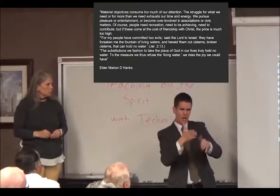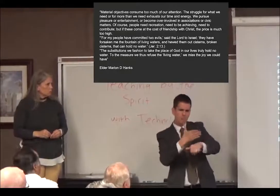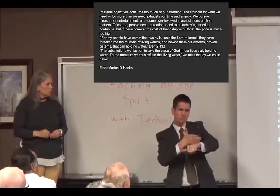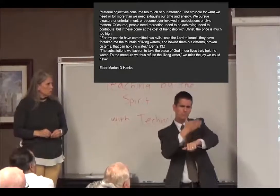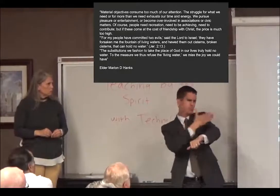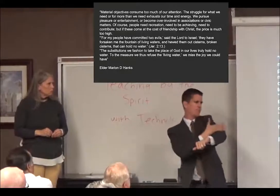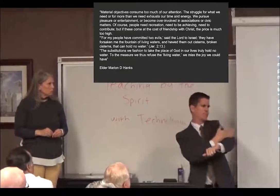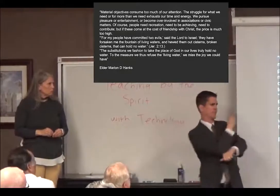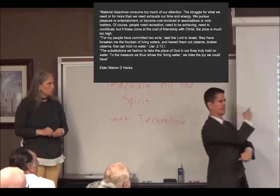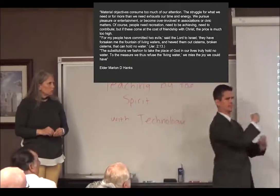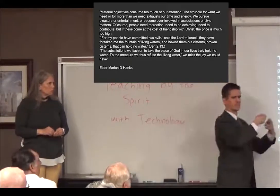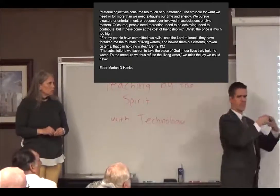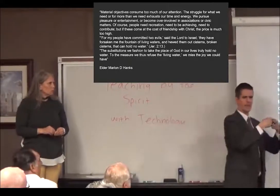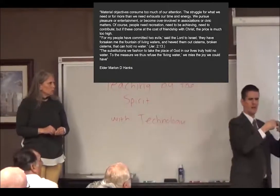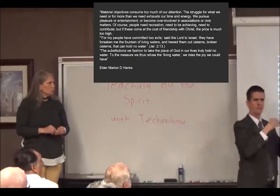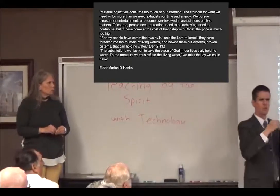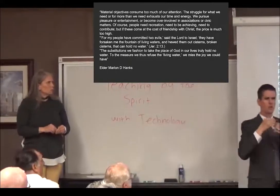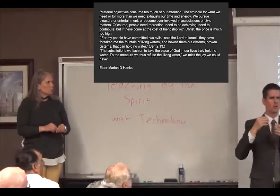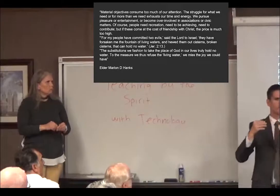Changing the color? What else? What else could I change?